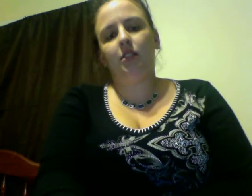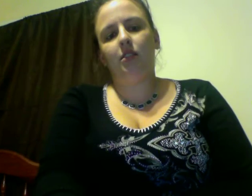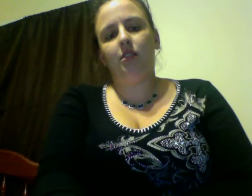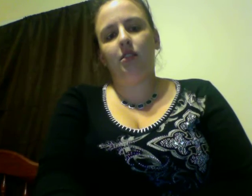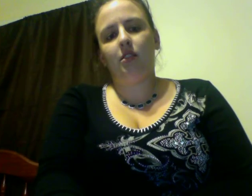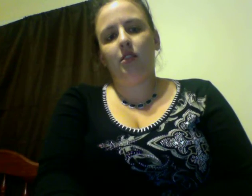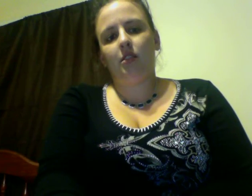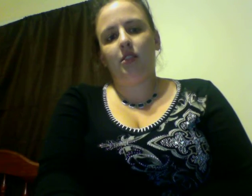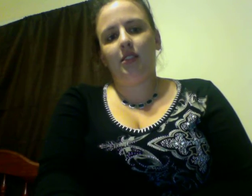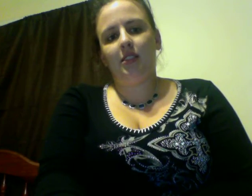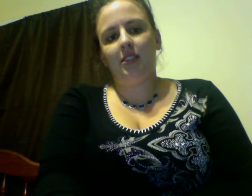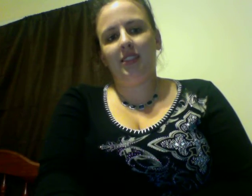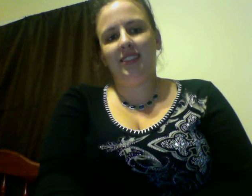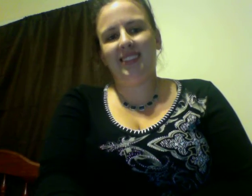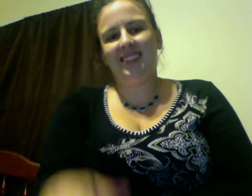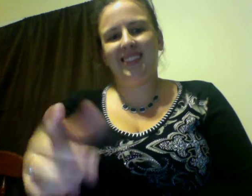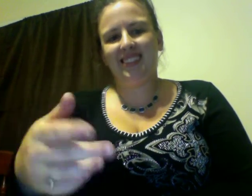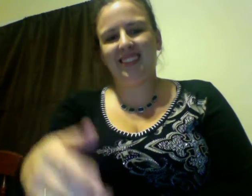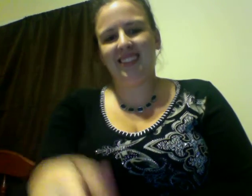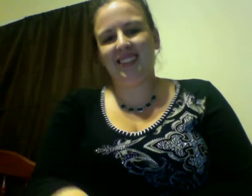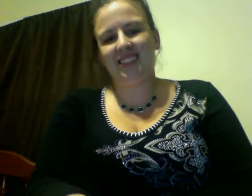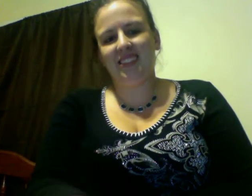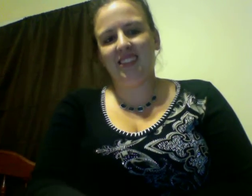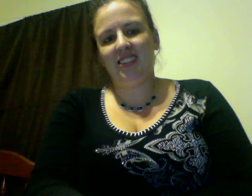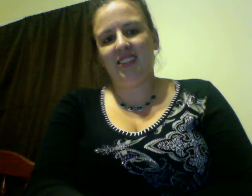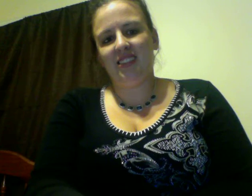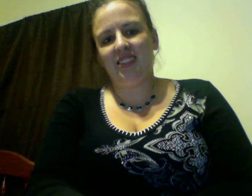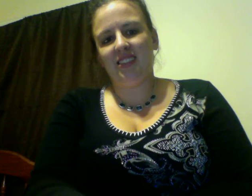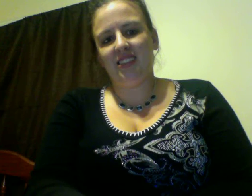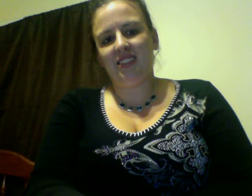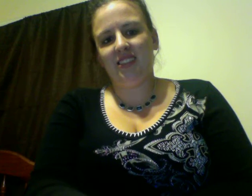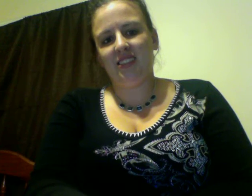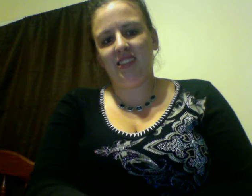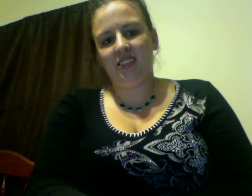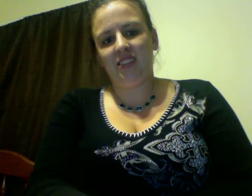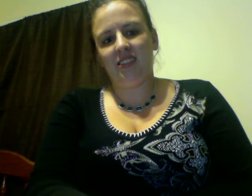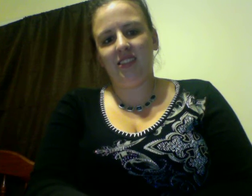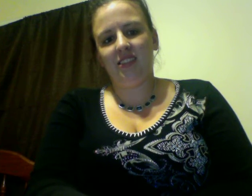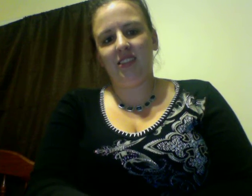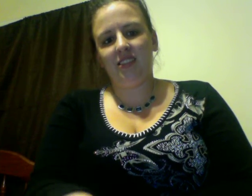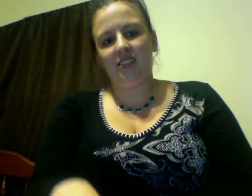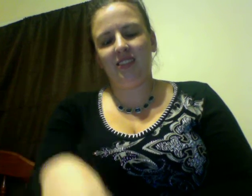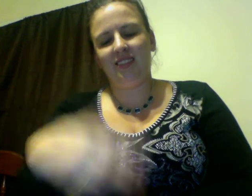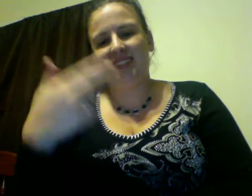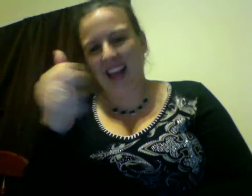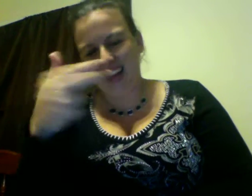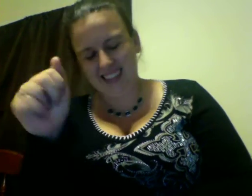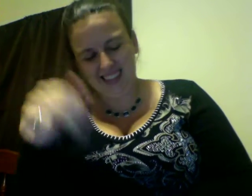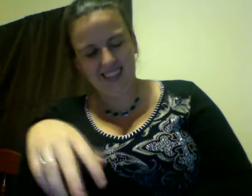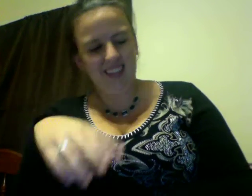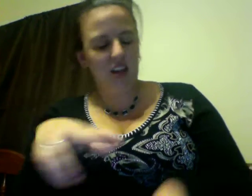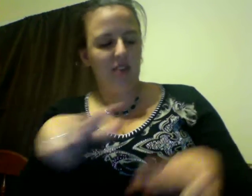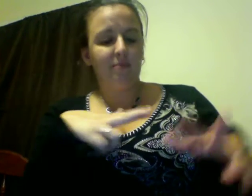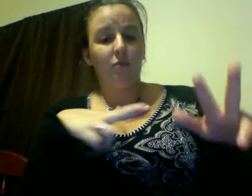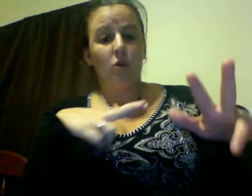Which is. Walk and talk. Walk the talk.'ll. You'll